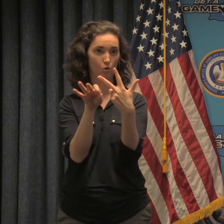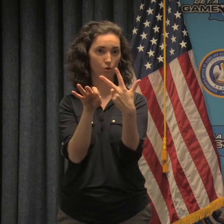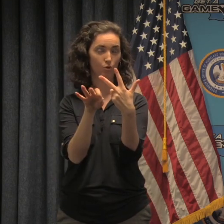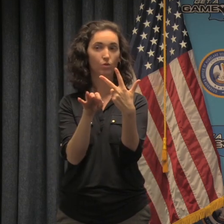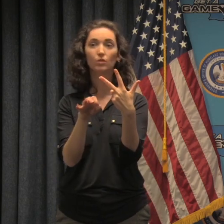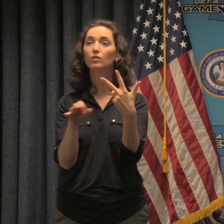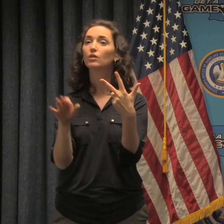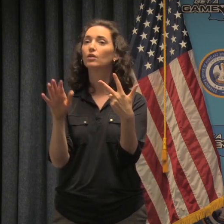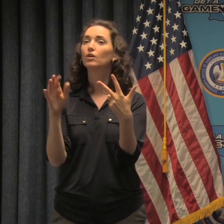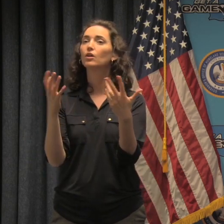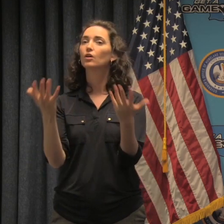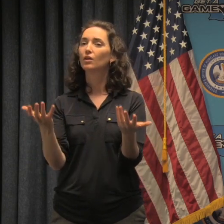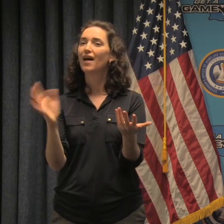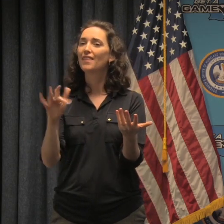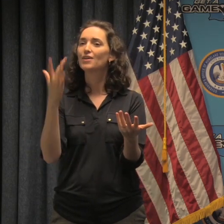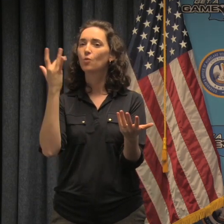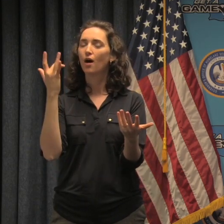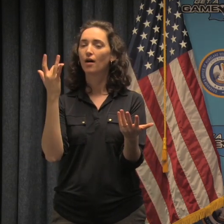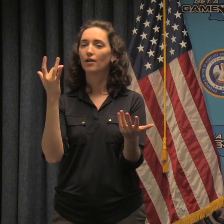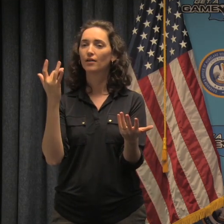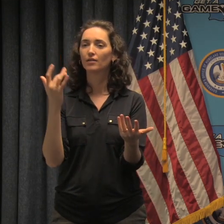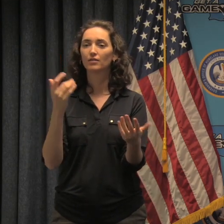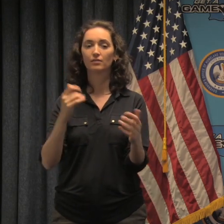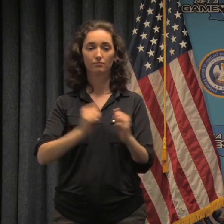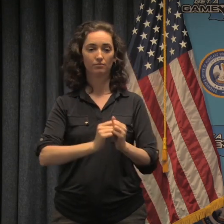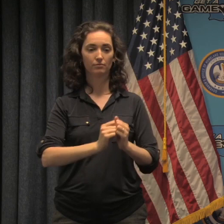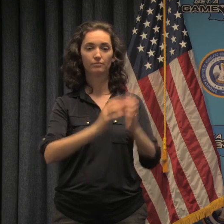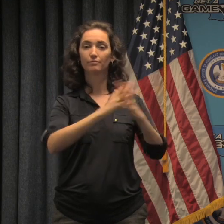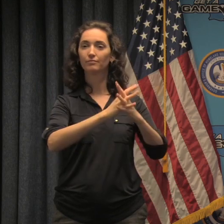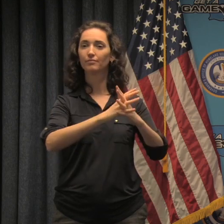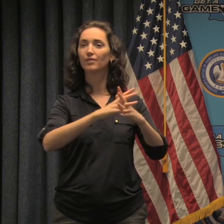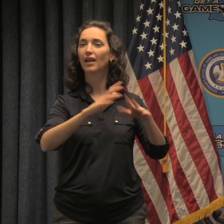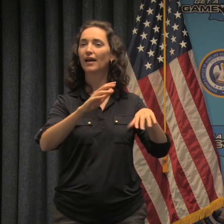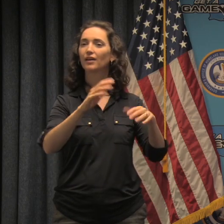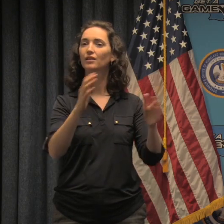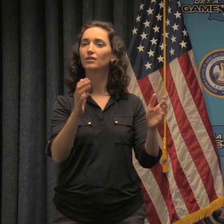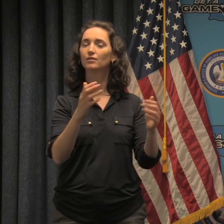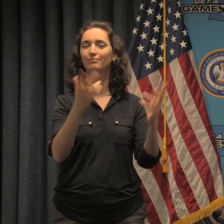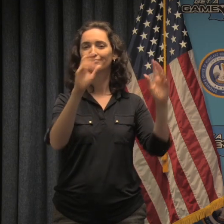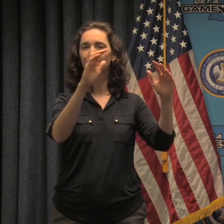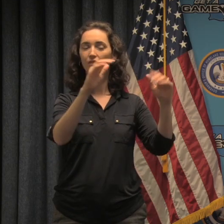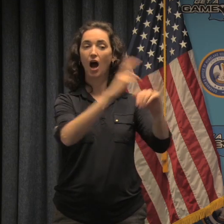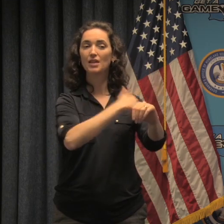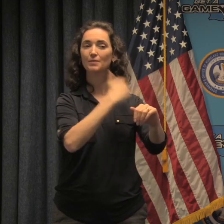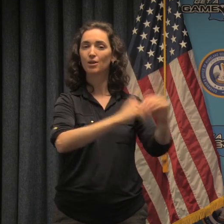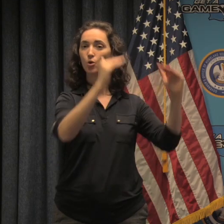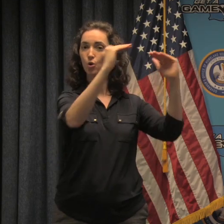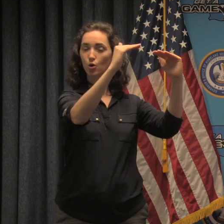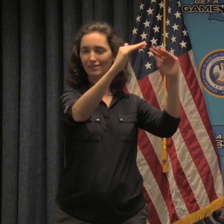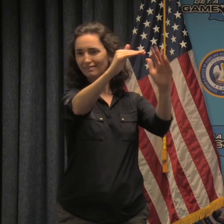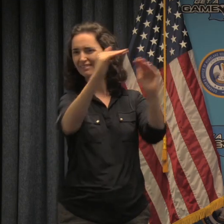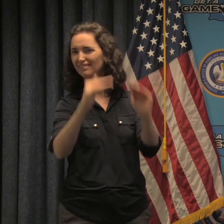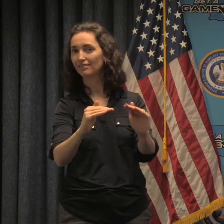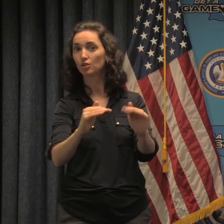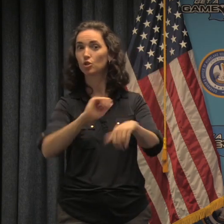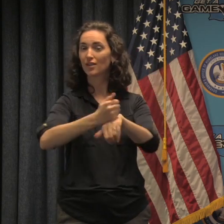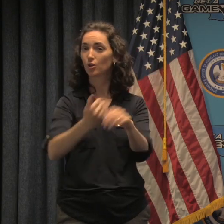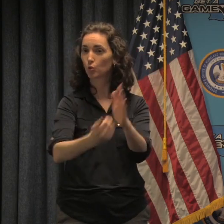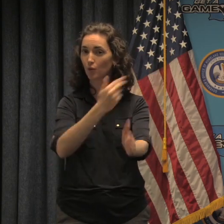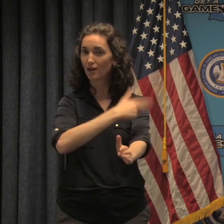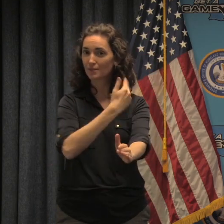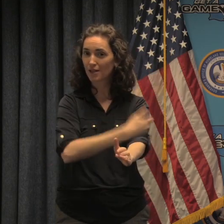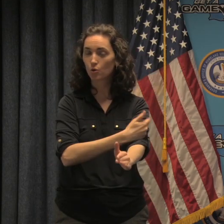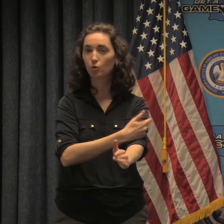these standalone medical monitoring hospitals like we're doing in the convention center. You still have to staff it, and so you got to be able to